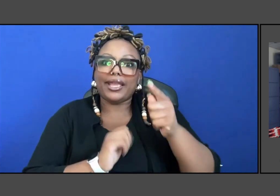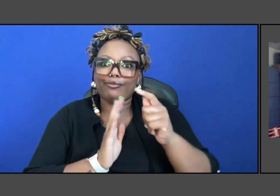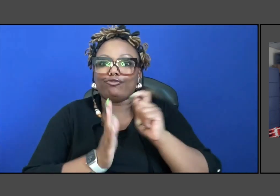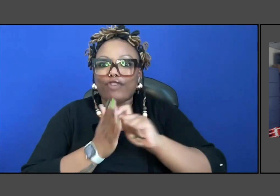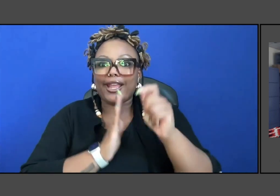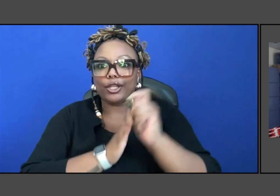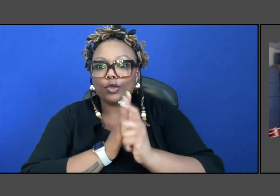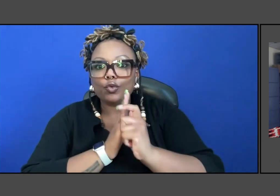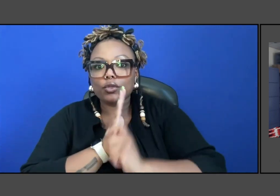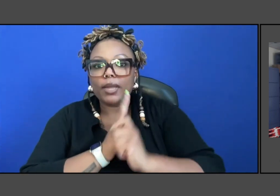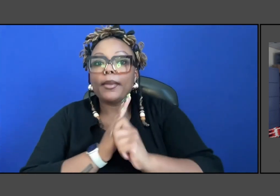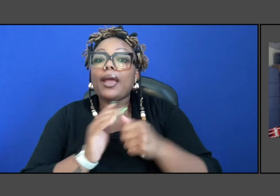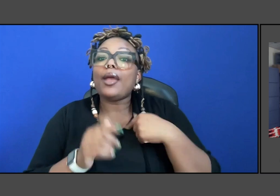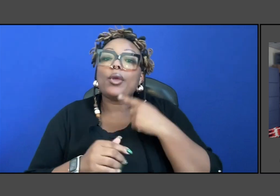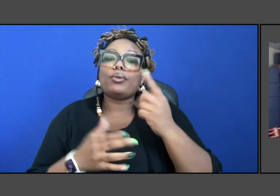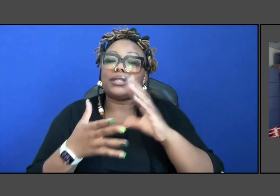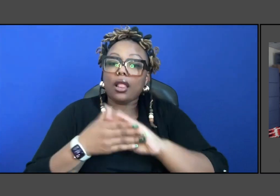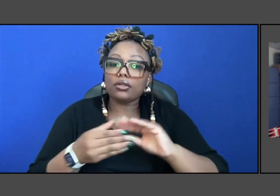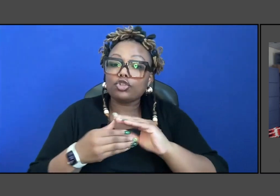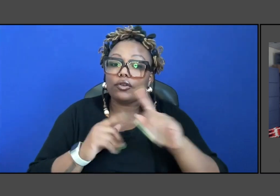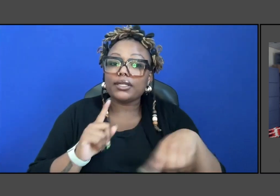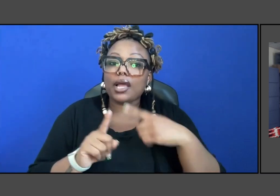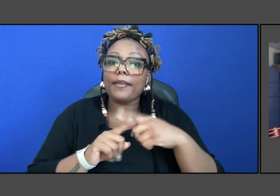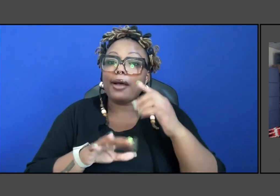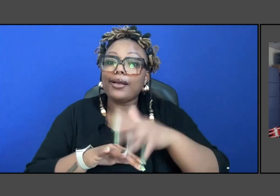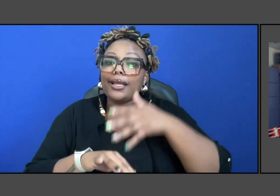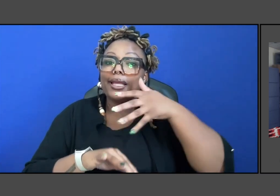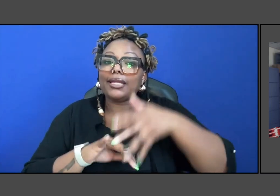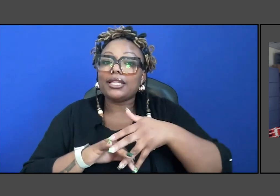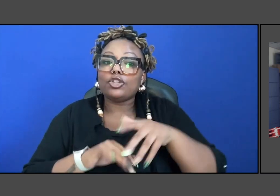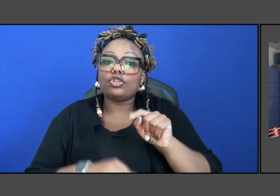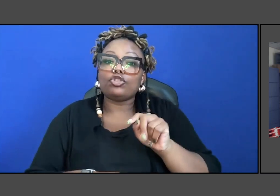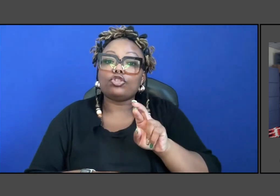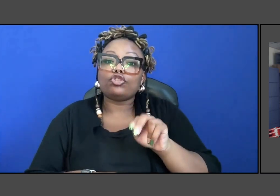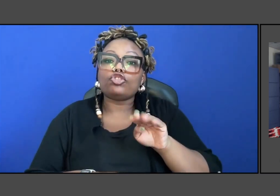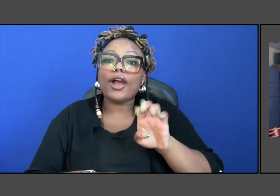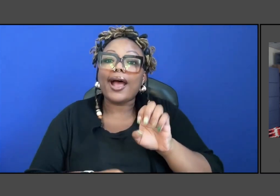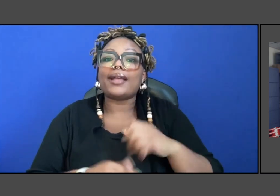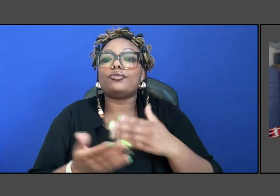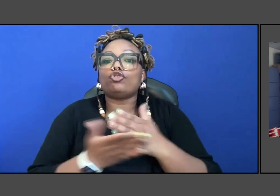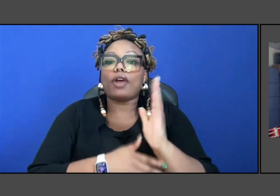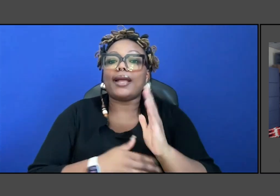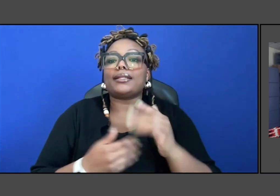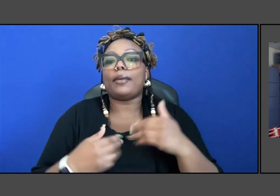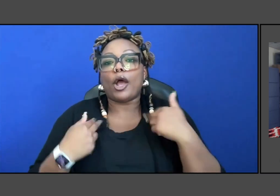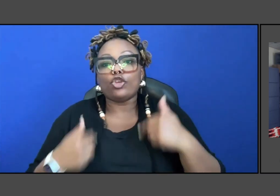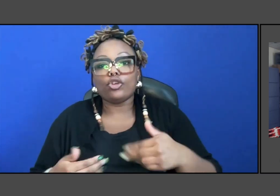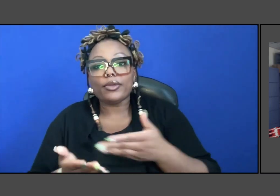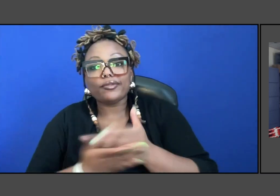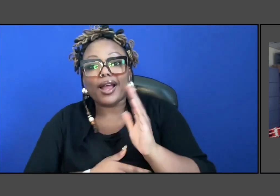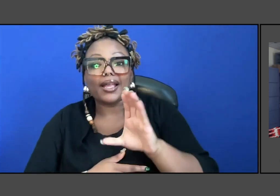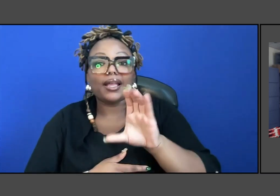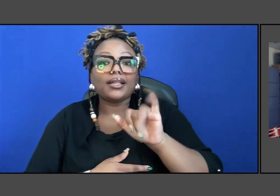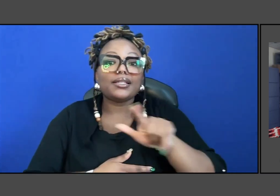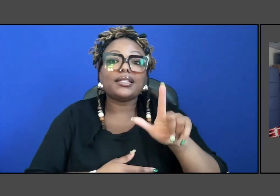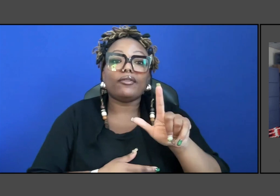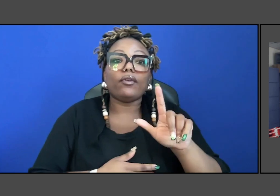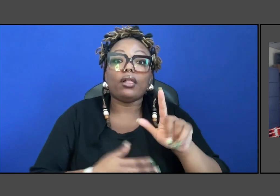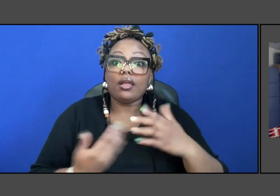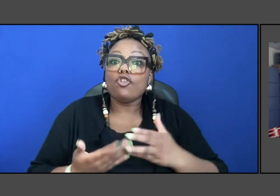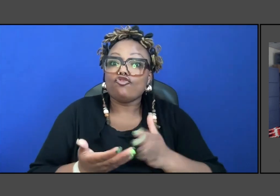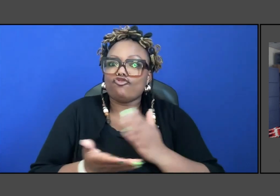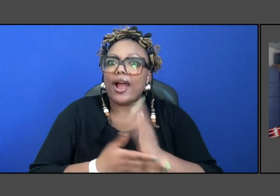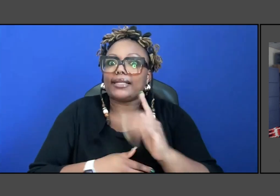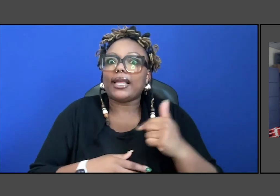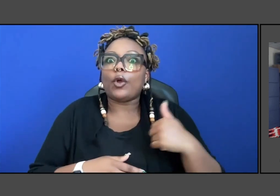again, about Indigenous rights, about human rights, about civil rights, and got censored a lot for that. But we were very clear